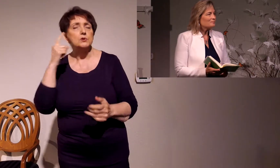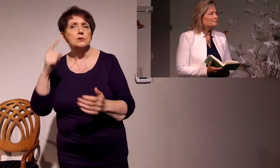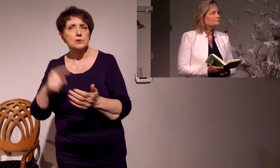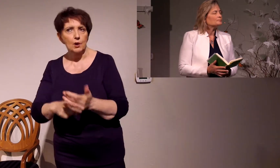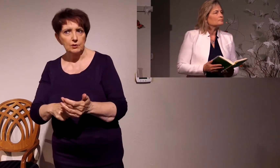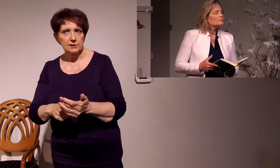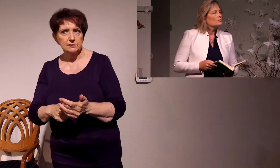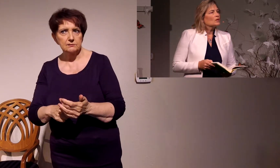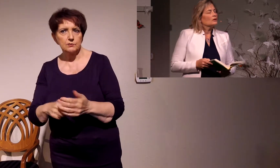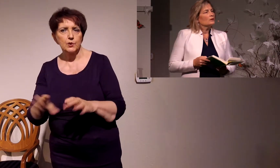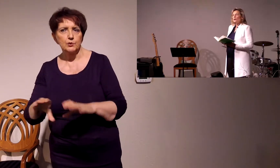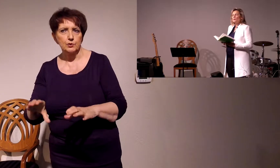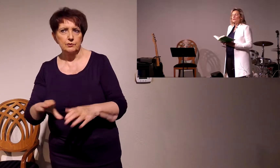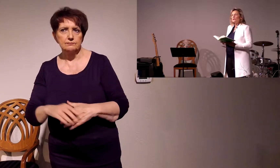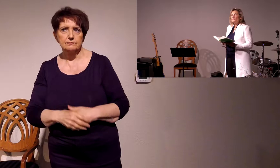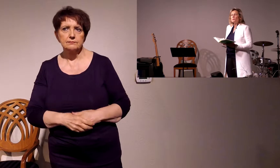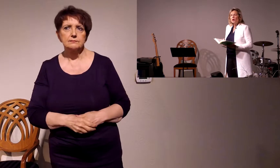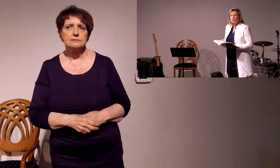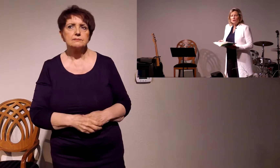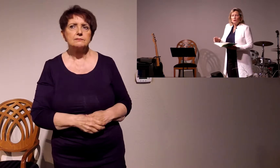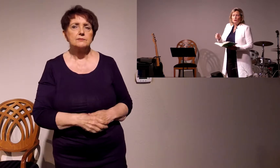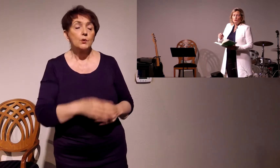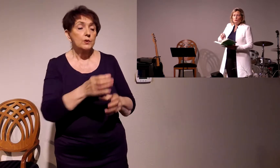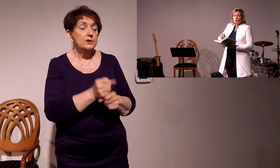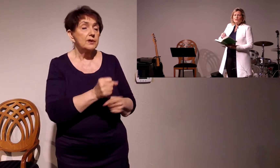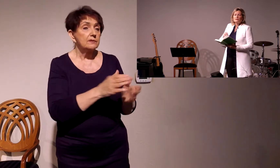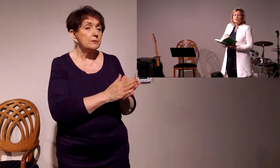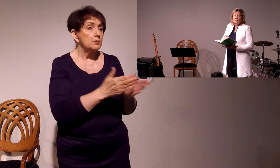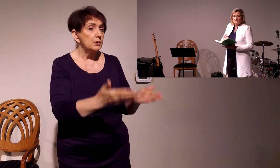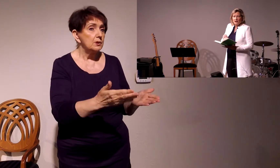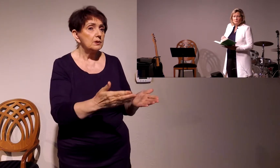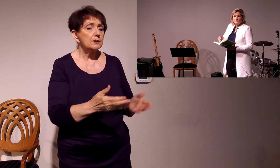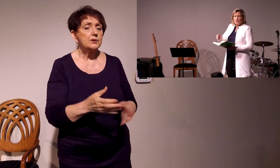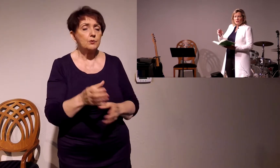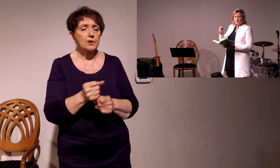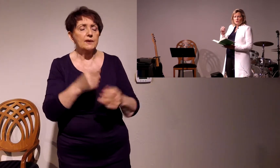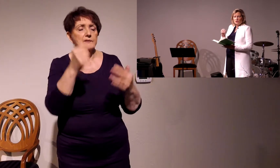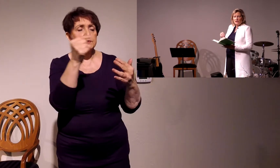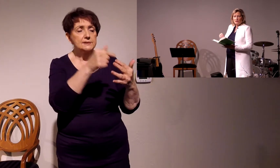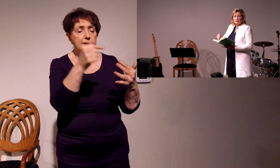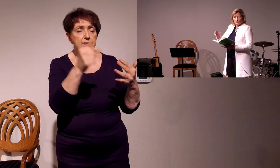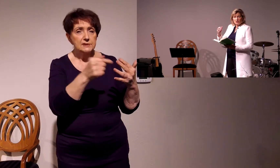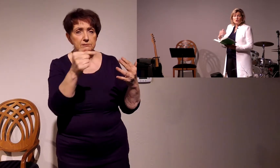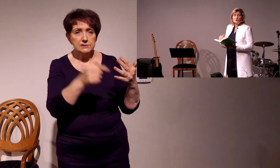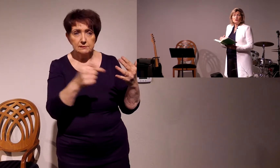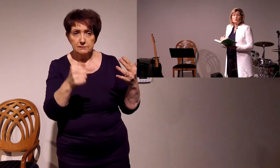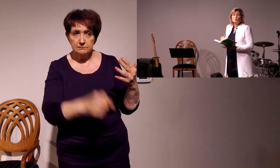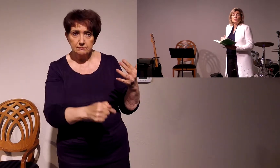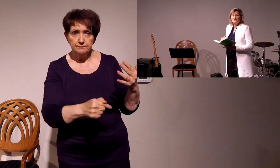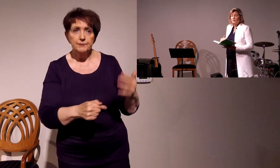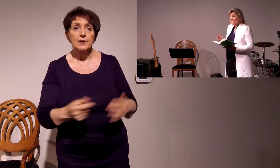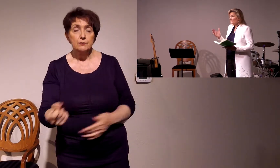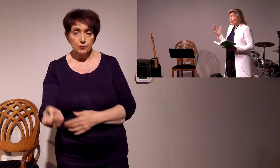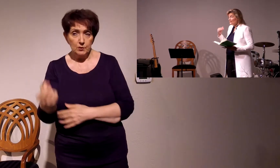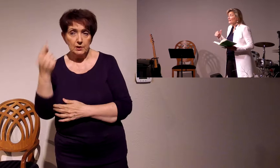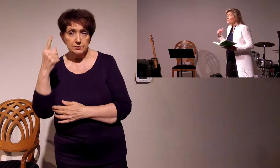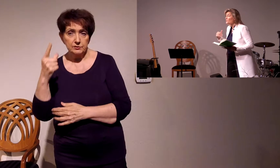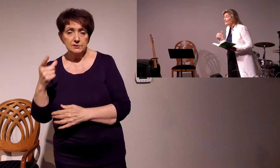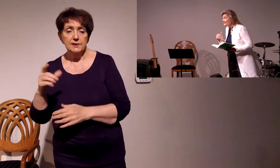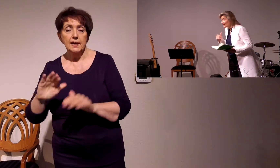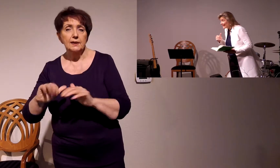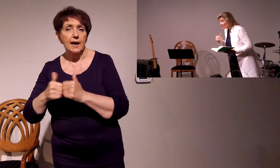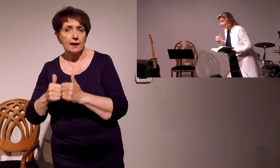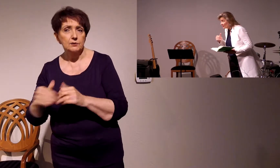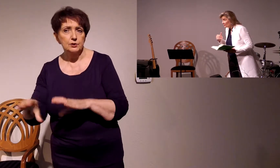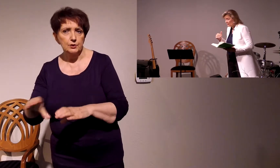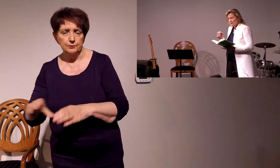Okay? And when you get the book, you will get these steps and understand what to do with each of these that is